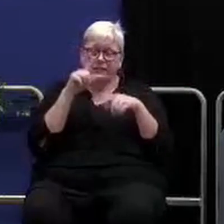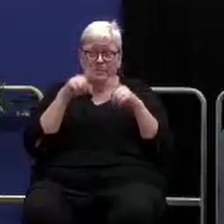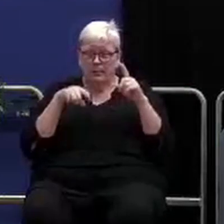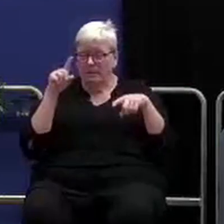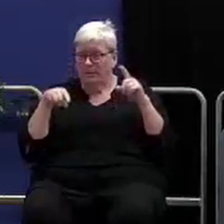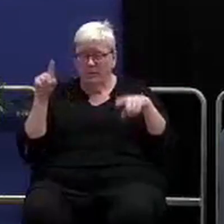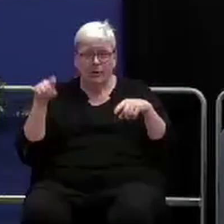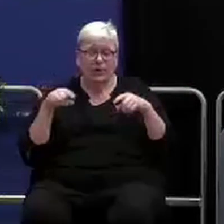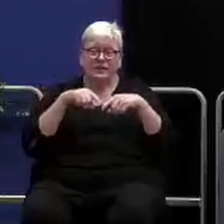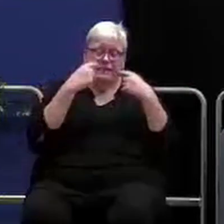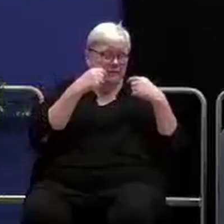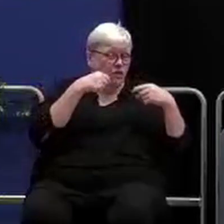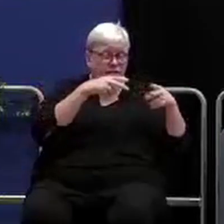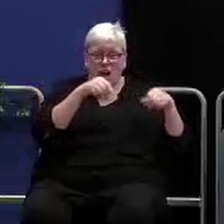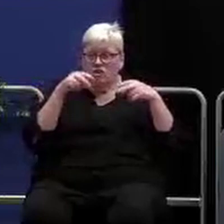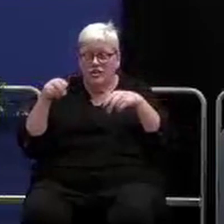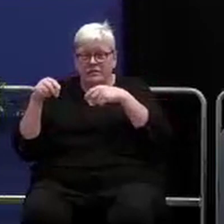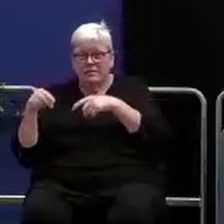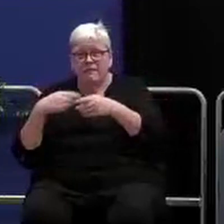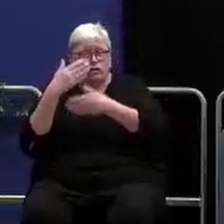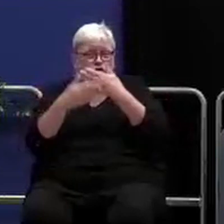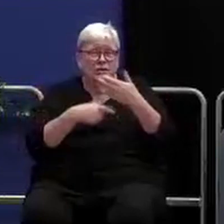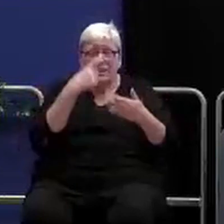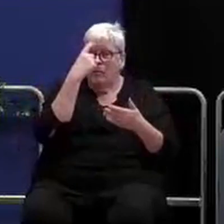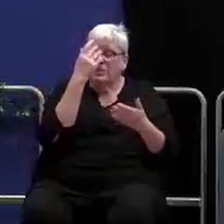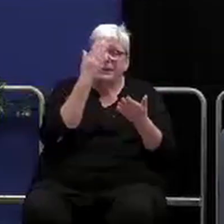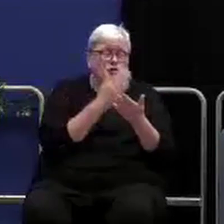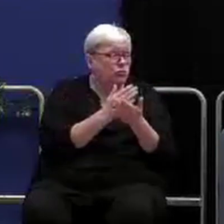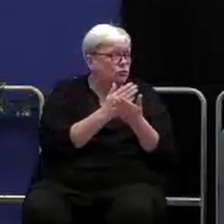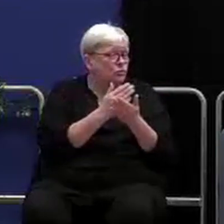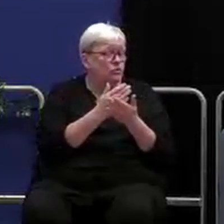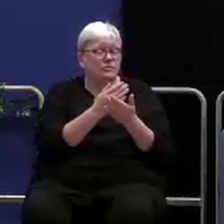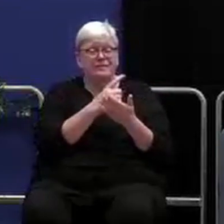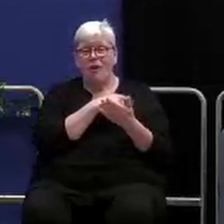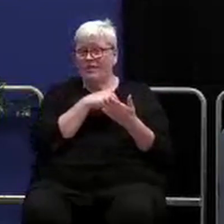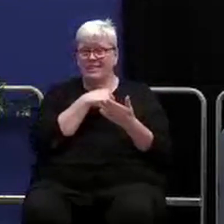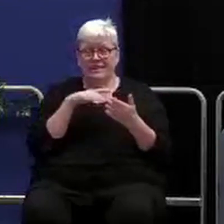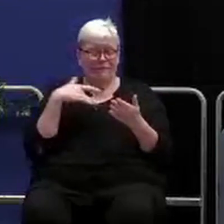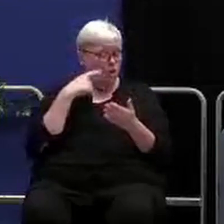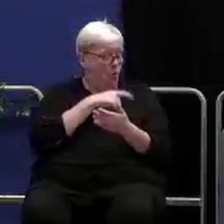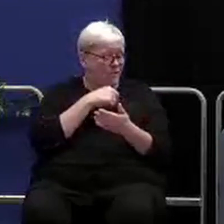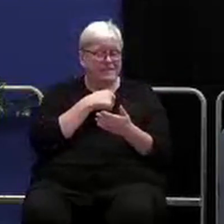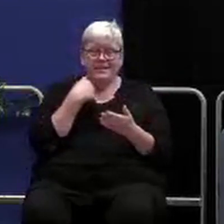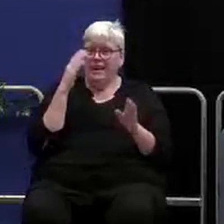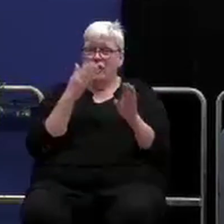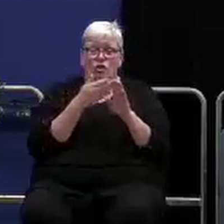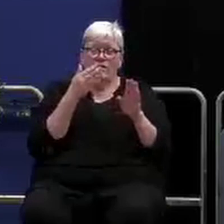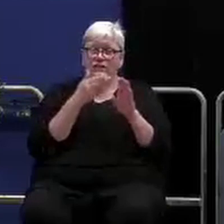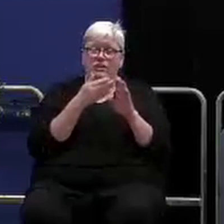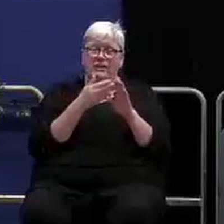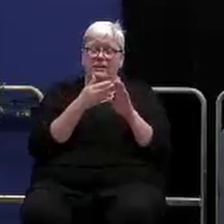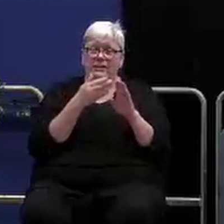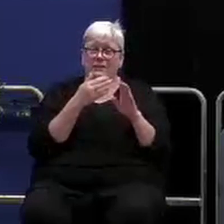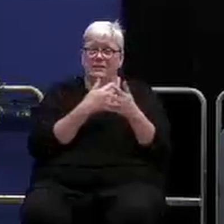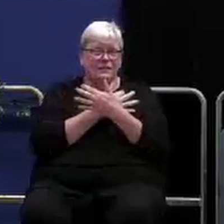of the stories that are possibly true, like there's such an honesty in acknowledging that there's loads of